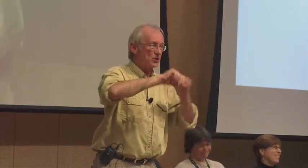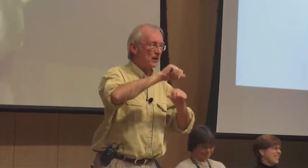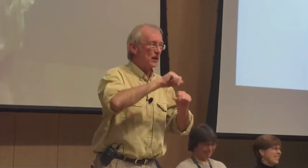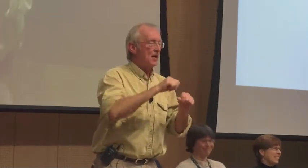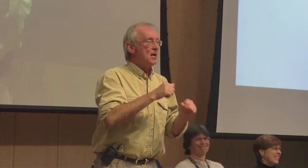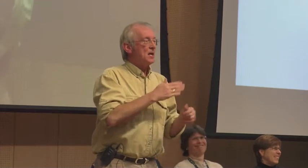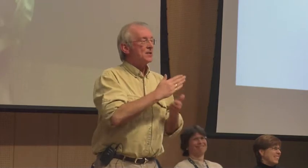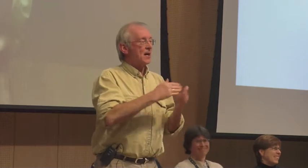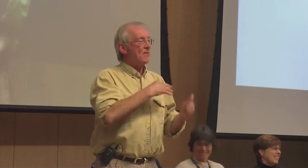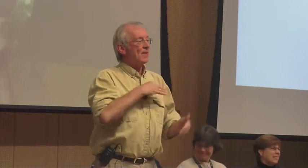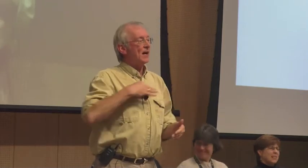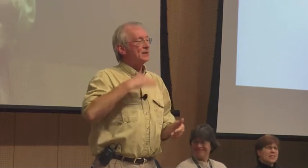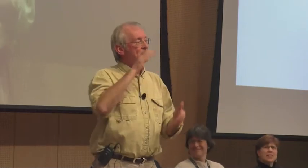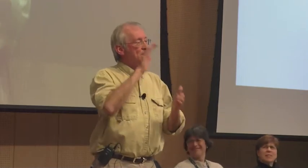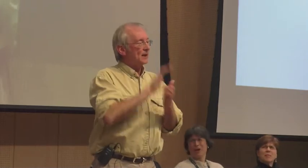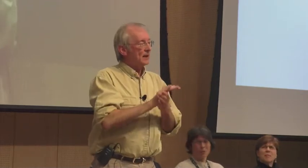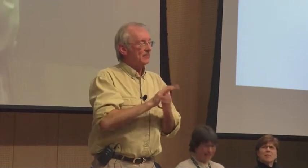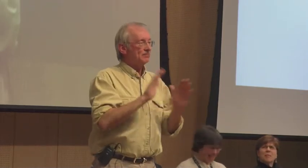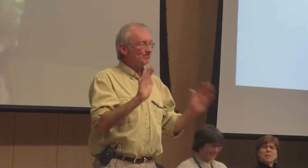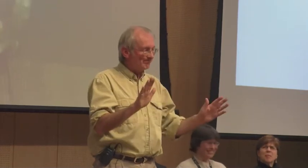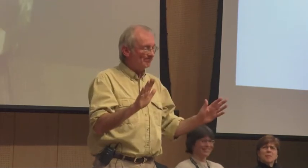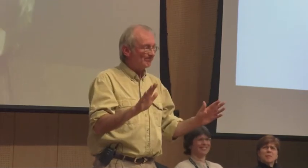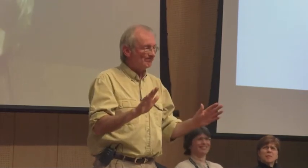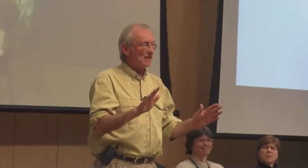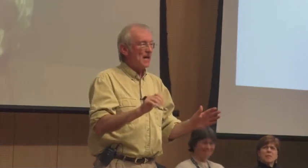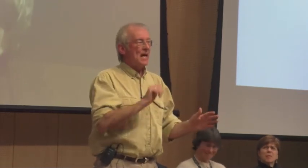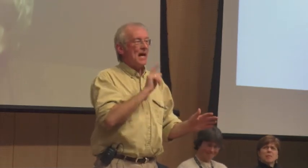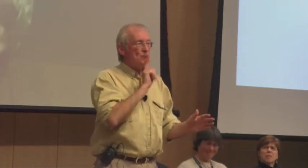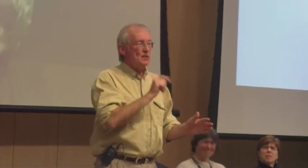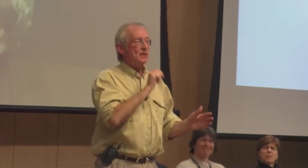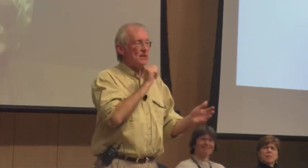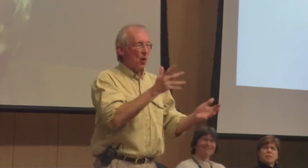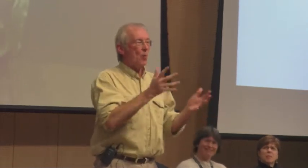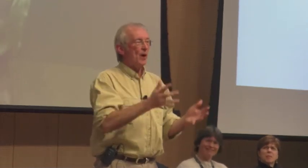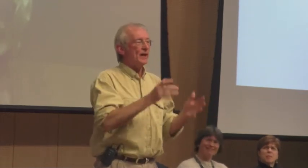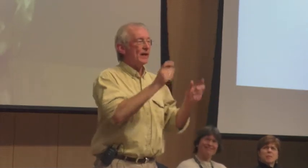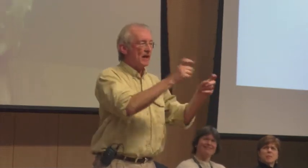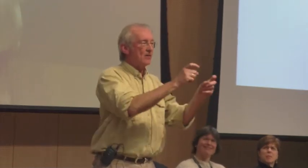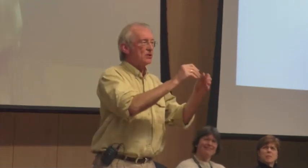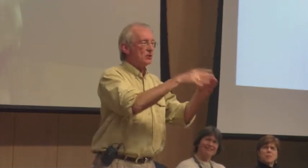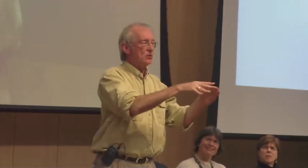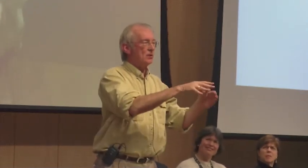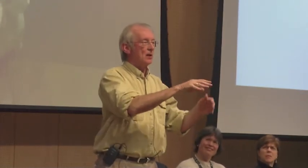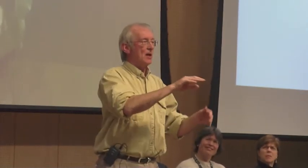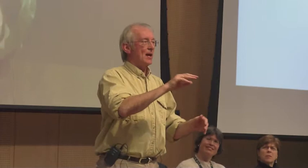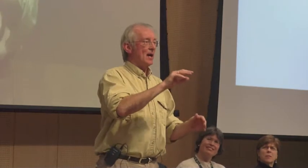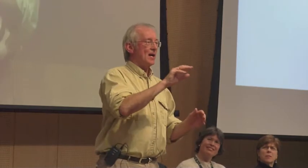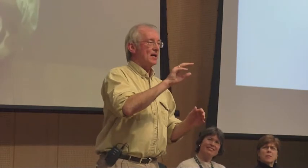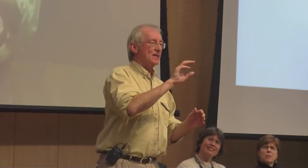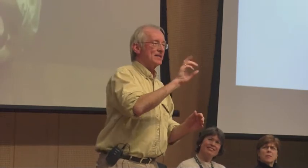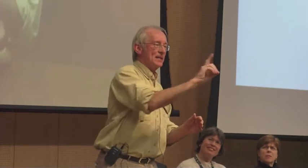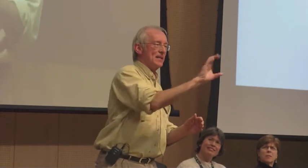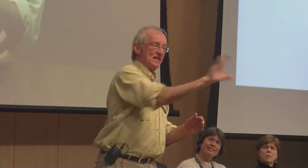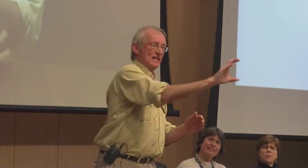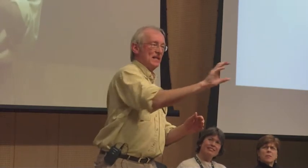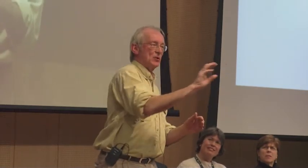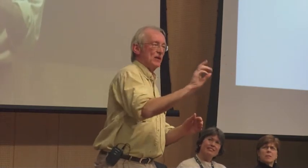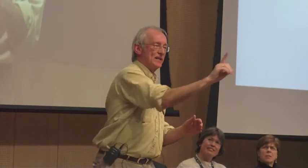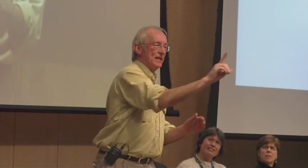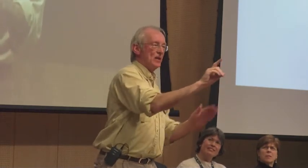other. Some faculty believe they really don't want to give a student a C or a D